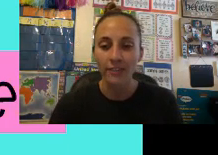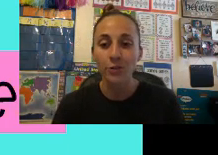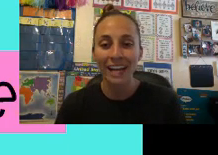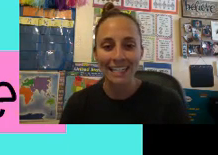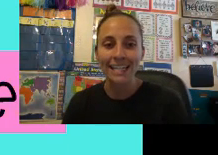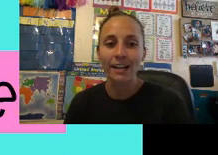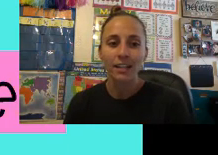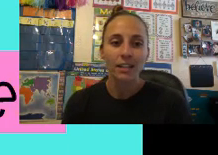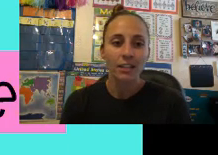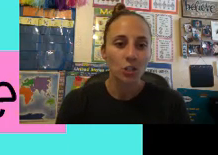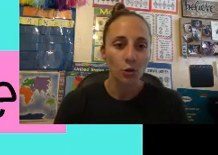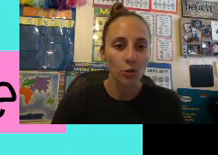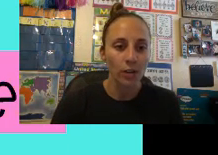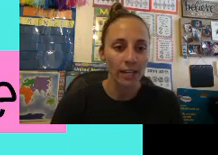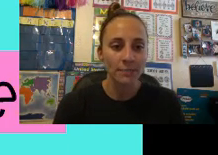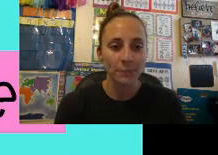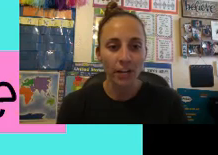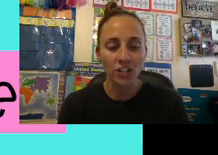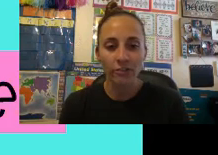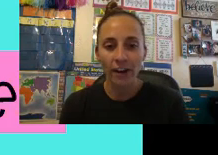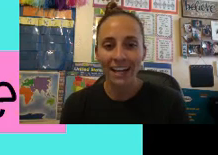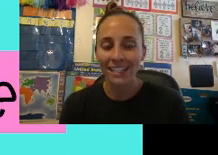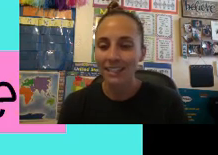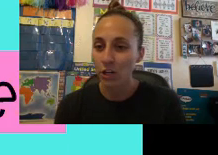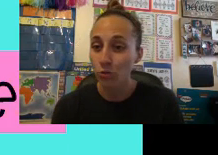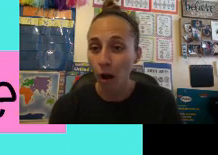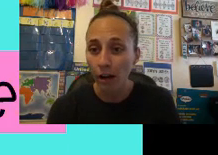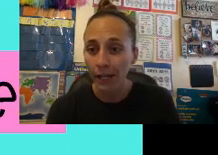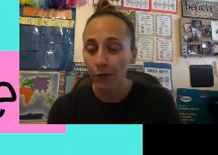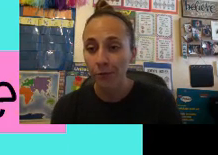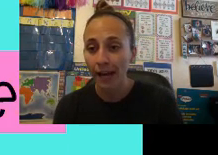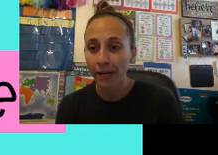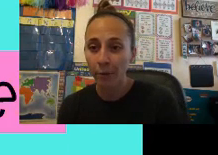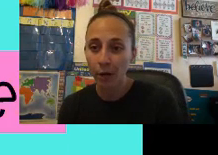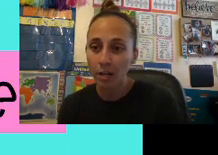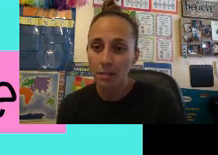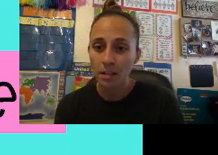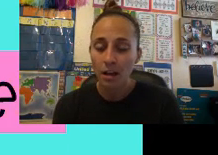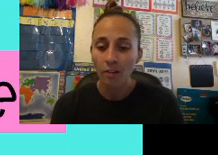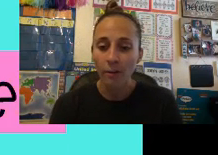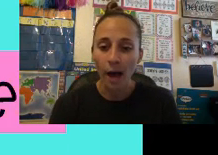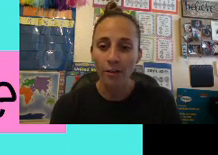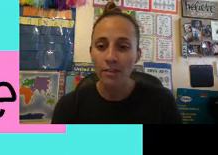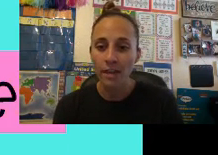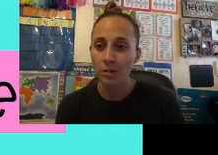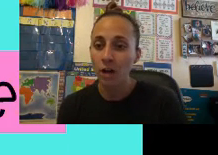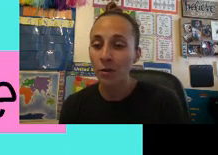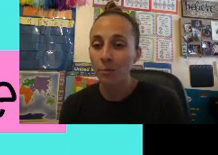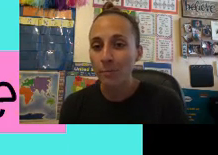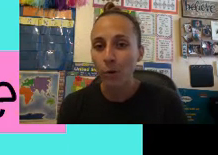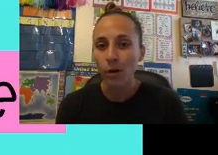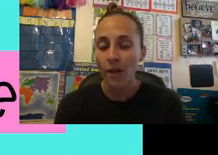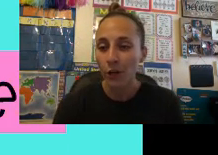good, gives you an idea. So you get inspiration for ideas like drawing or writing books from other things or